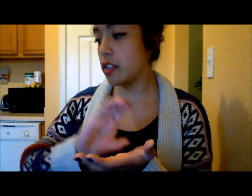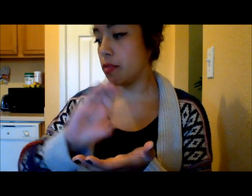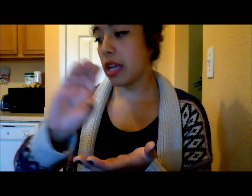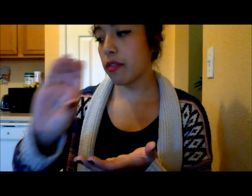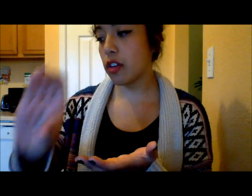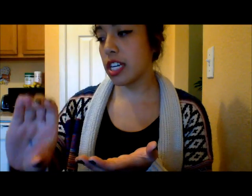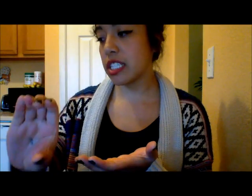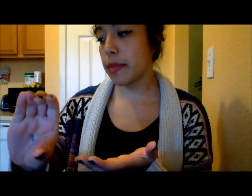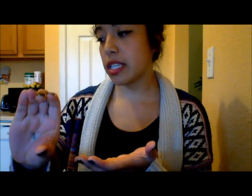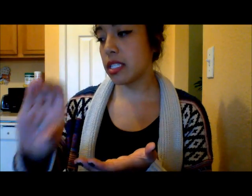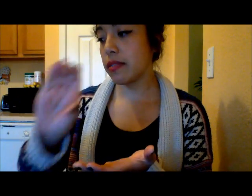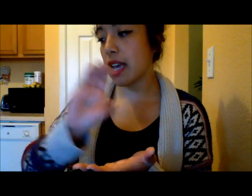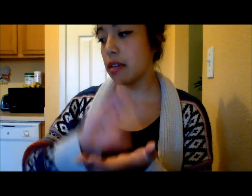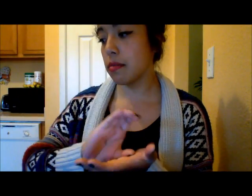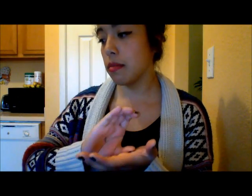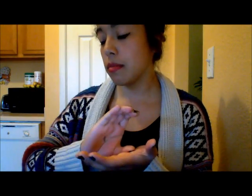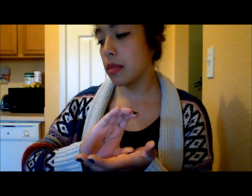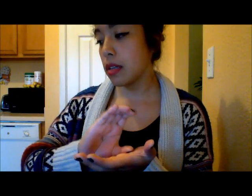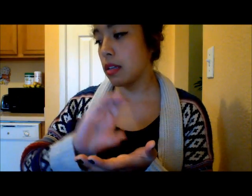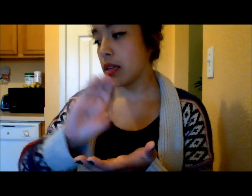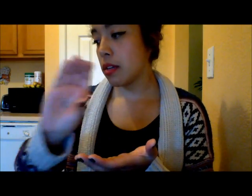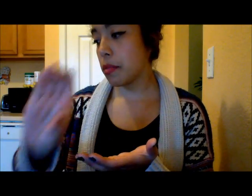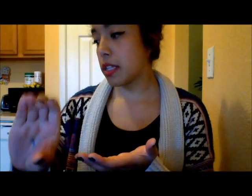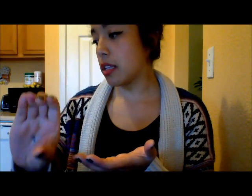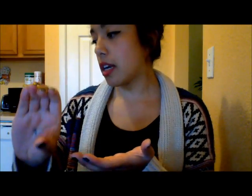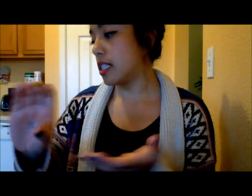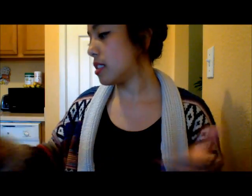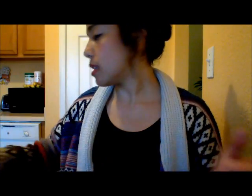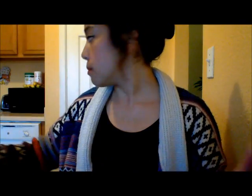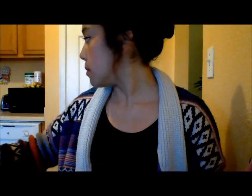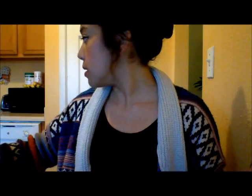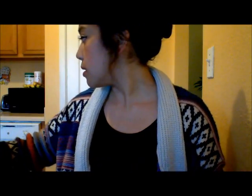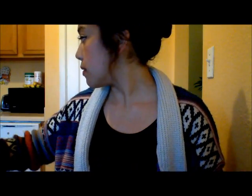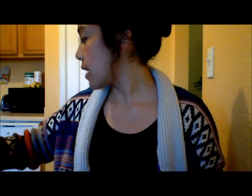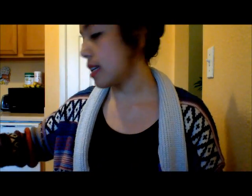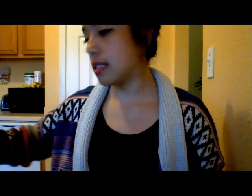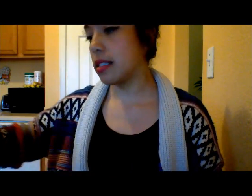To pay for an expensive item with a large sum of cash.